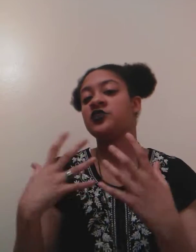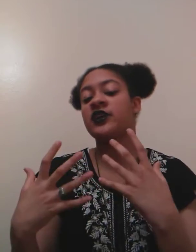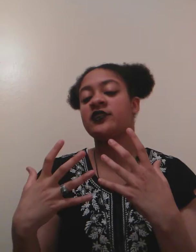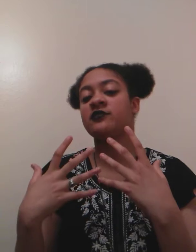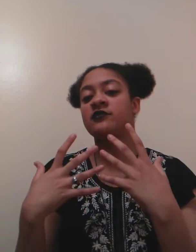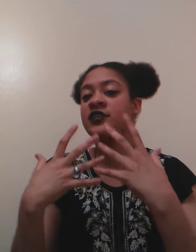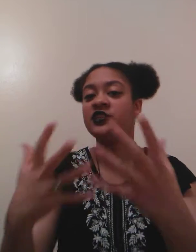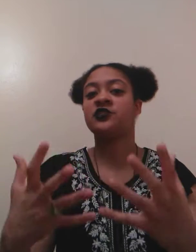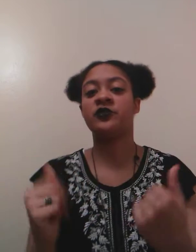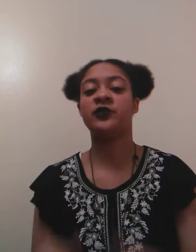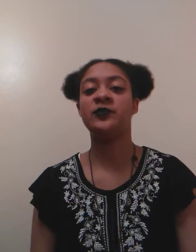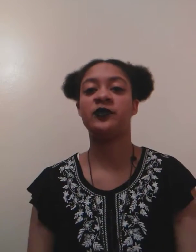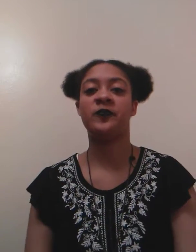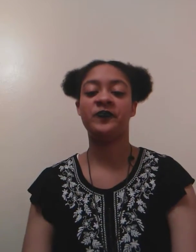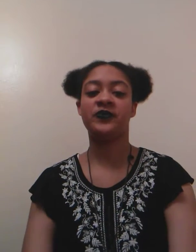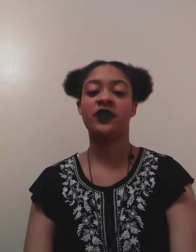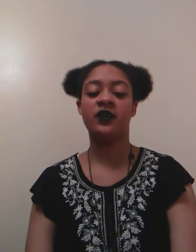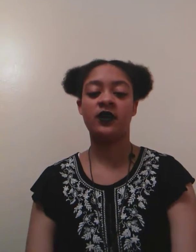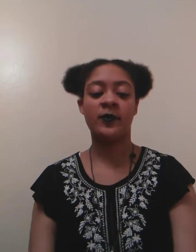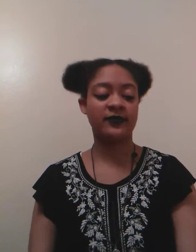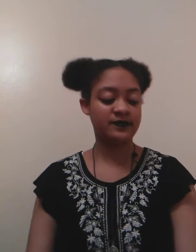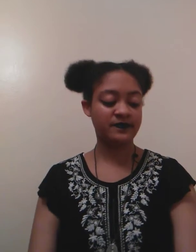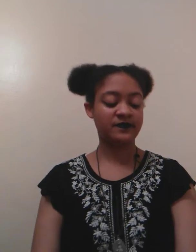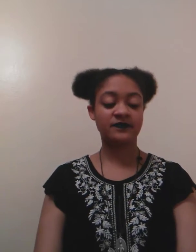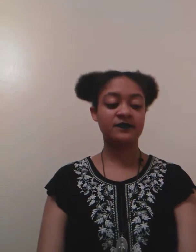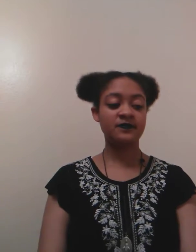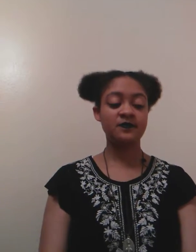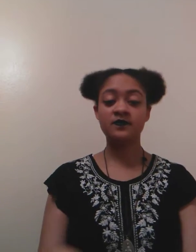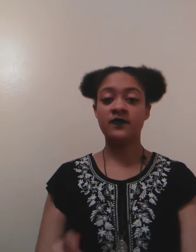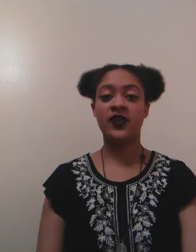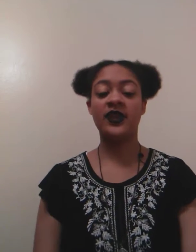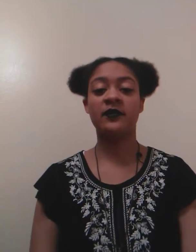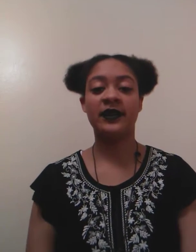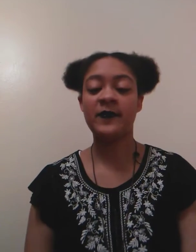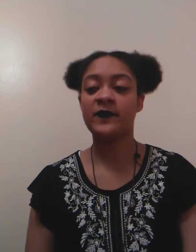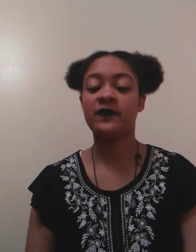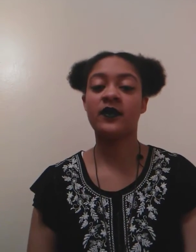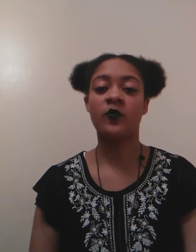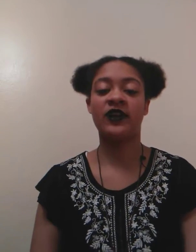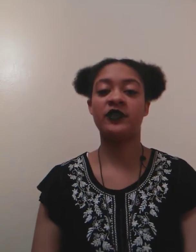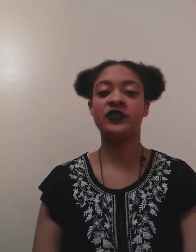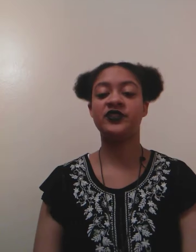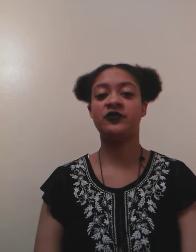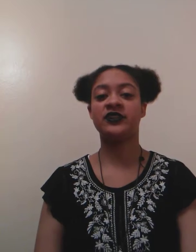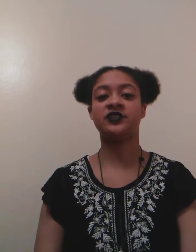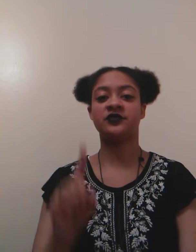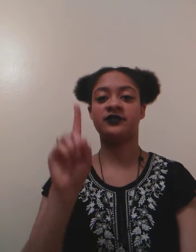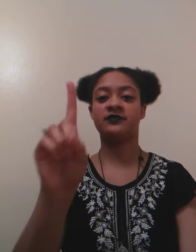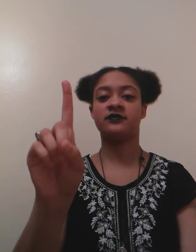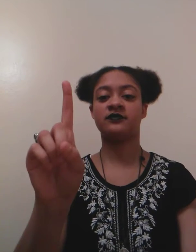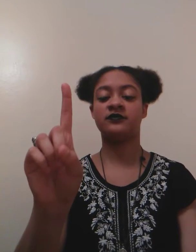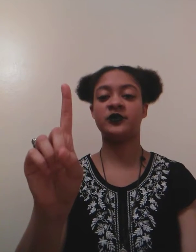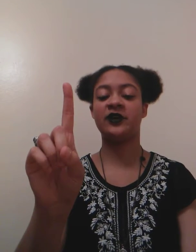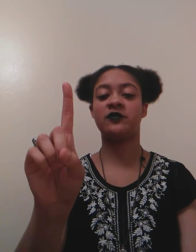try and teach it to other people. But anyway, whenever you get to 100, you make a